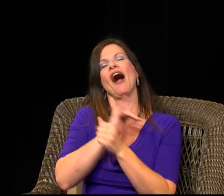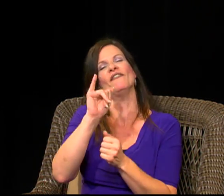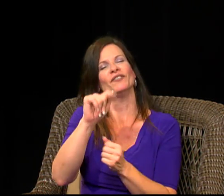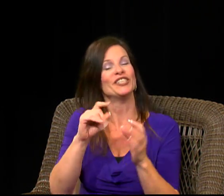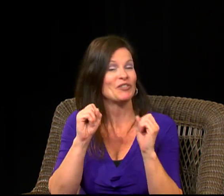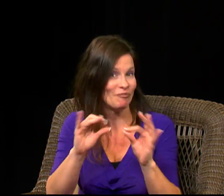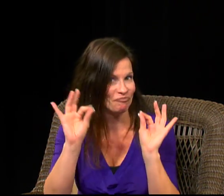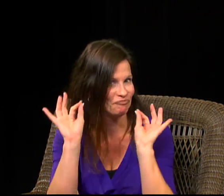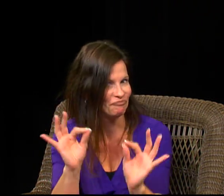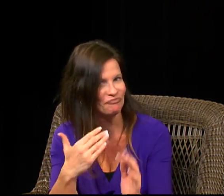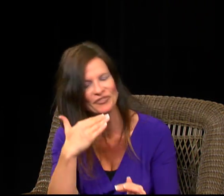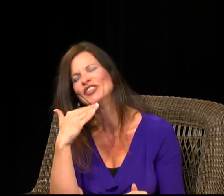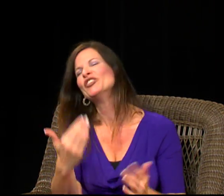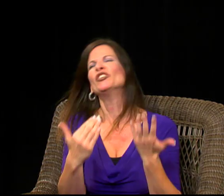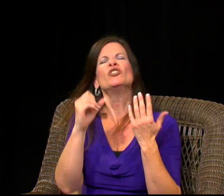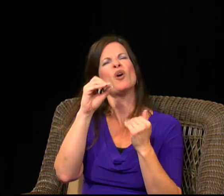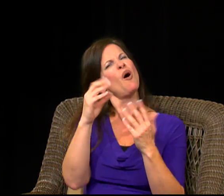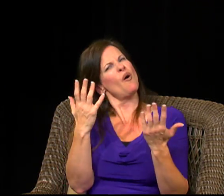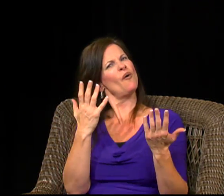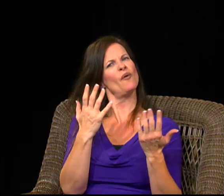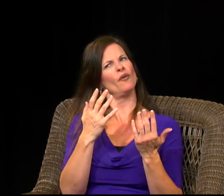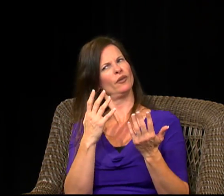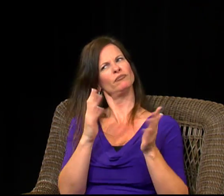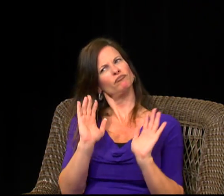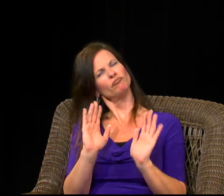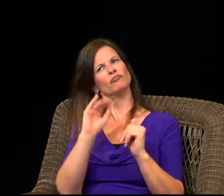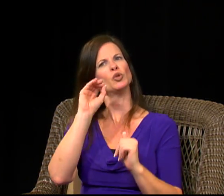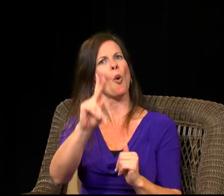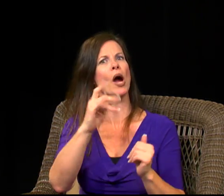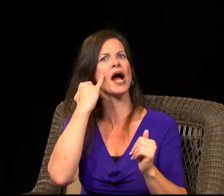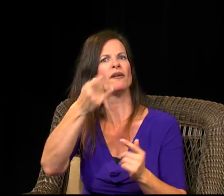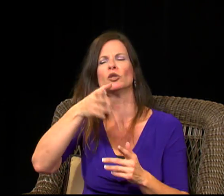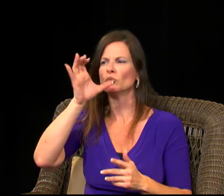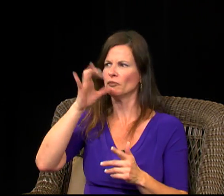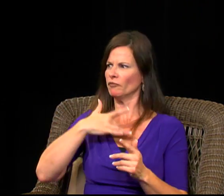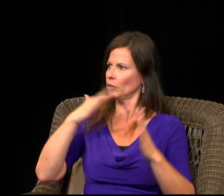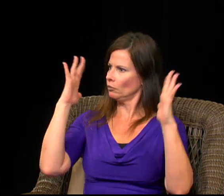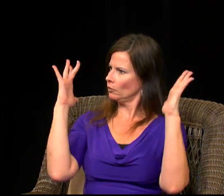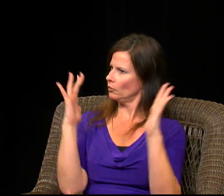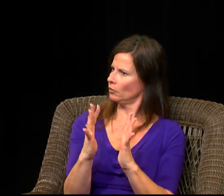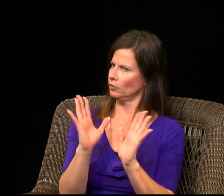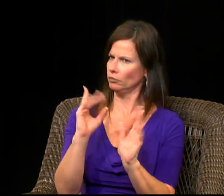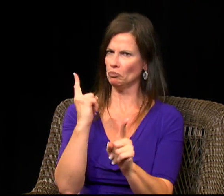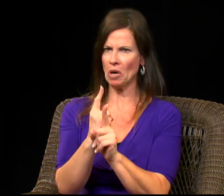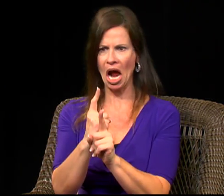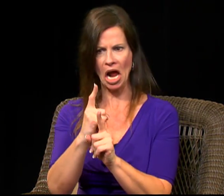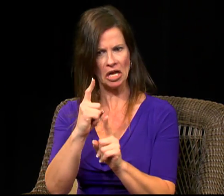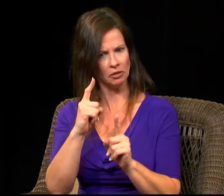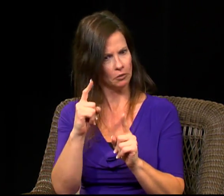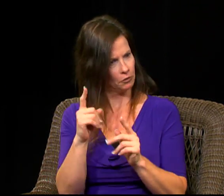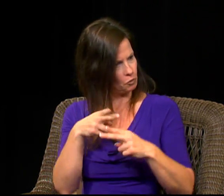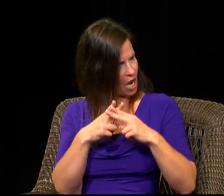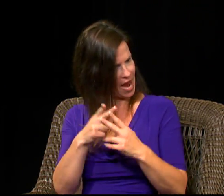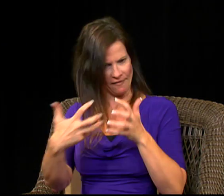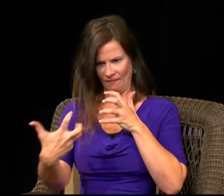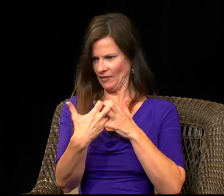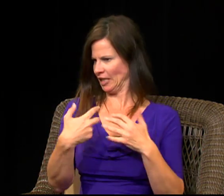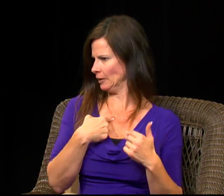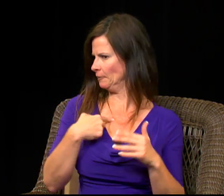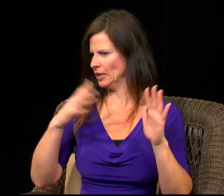with tomato, and it was absolutely delicious. So if maybe